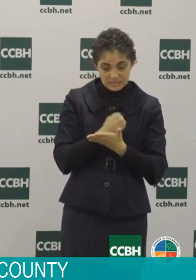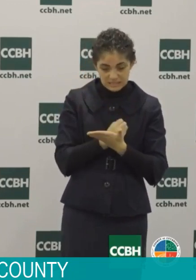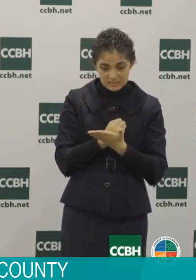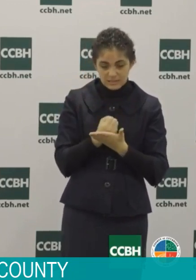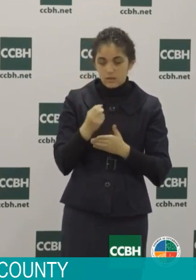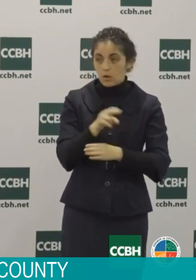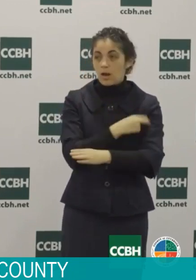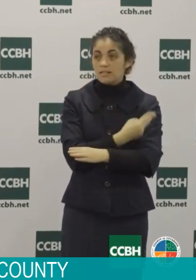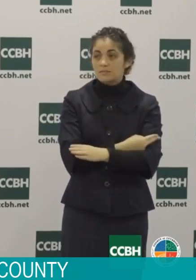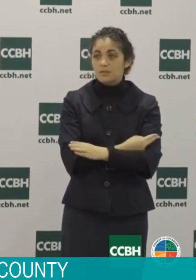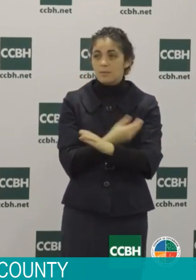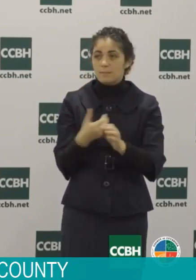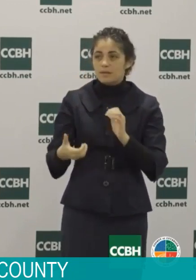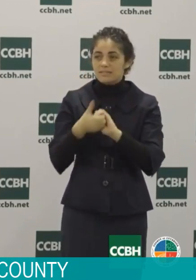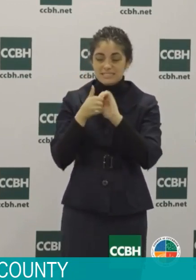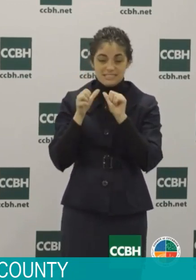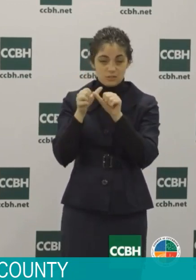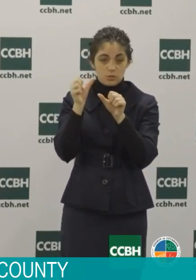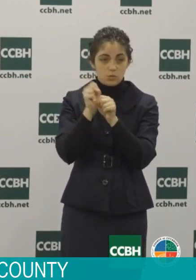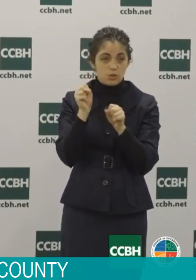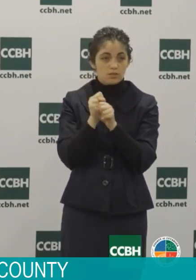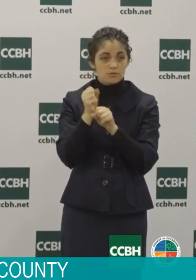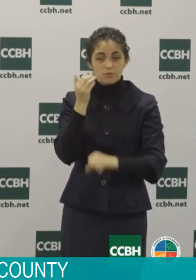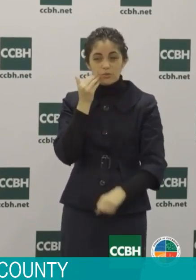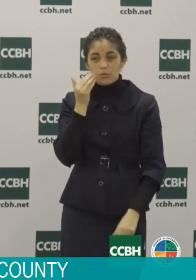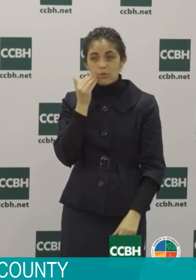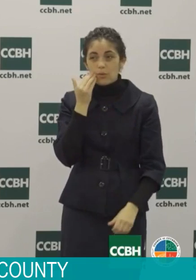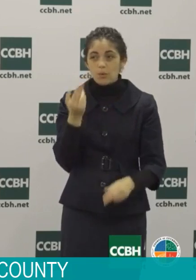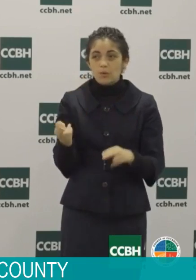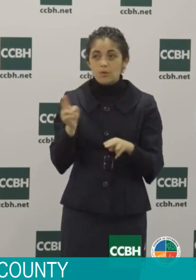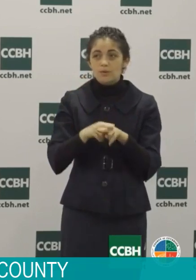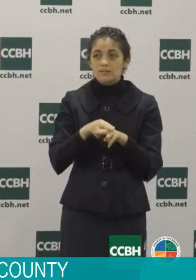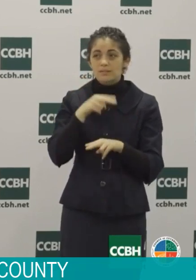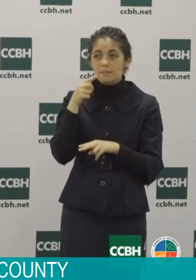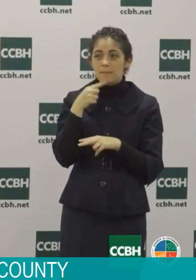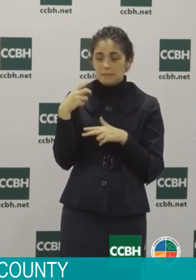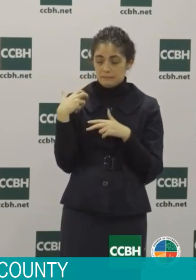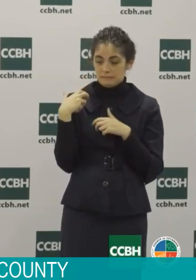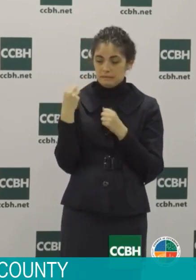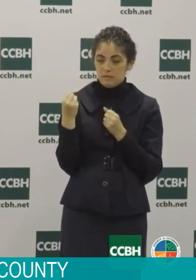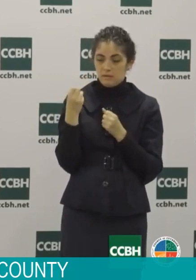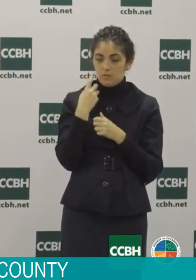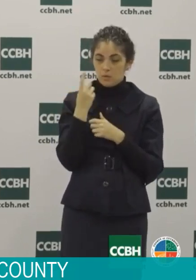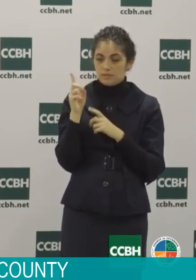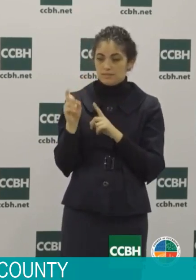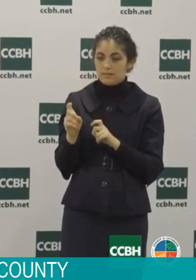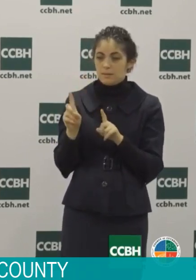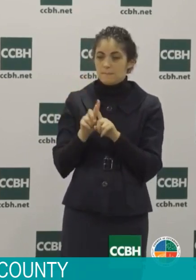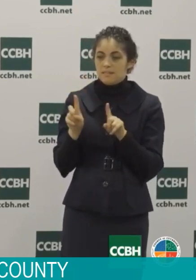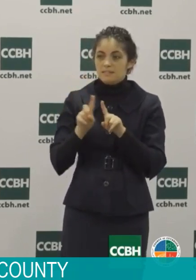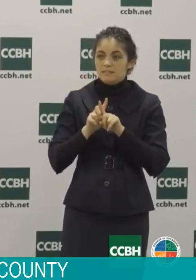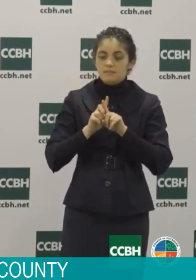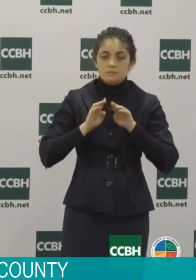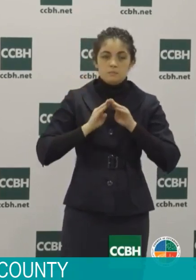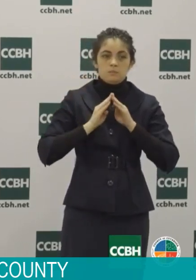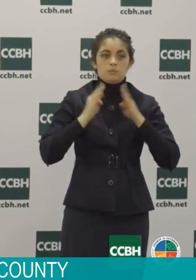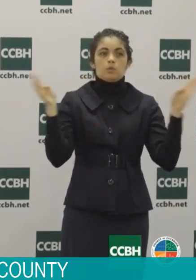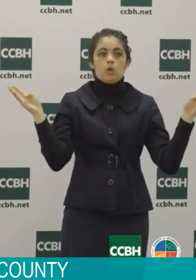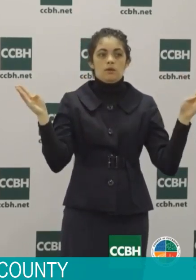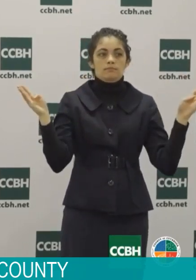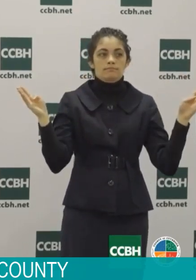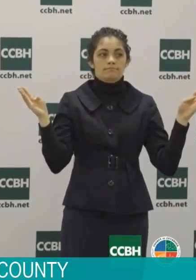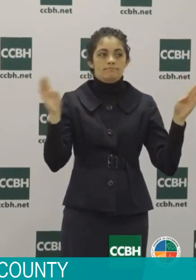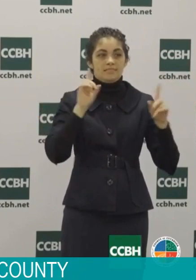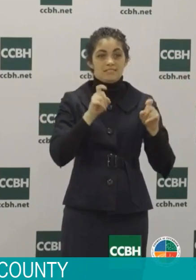Our hospital partners, we continue to work with them to try to increase the public health side of the testing, but broad-based community testing is